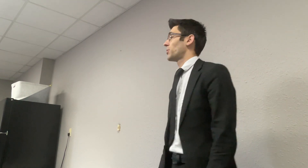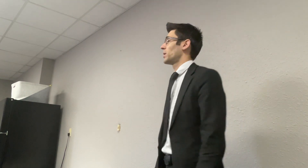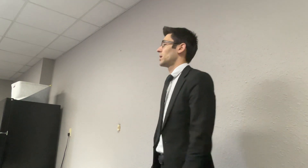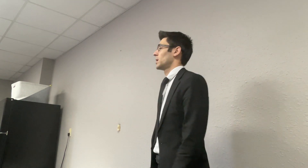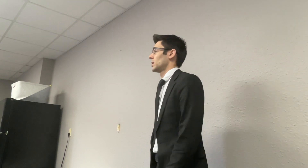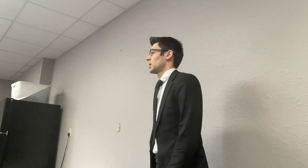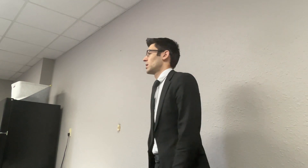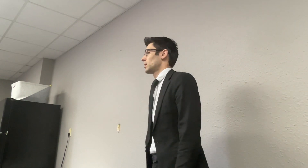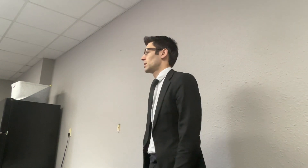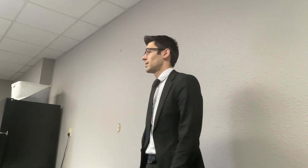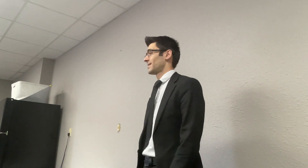No, don't.